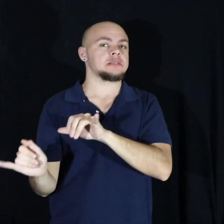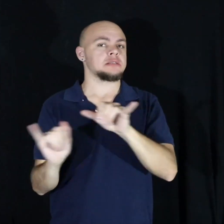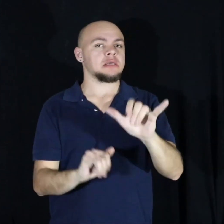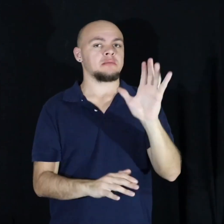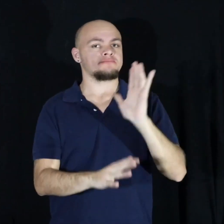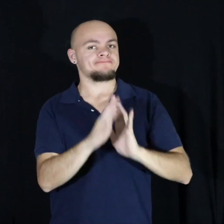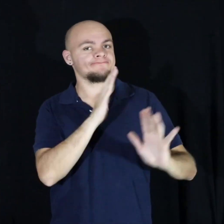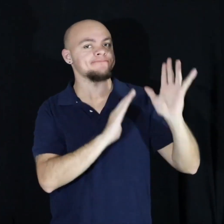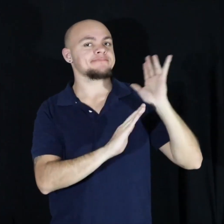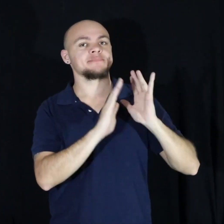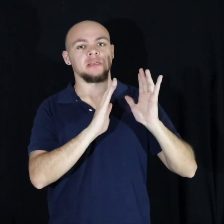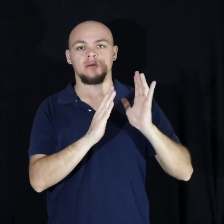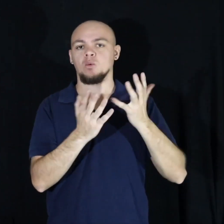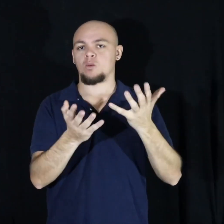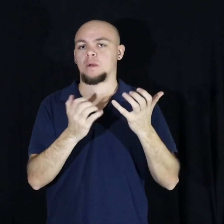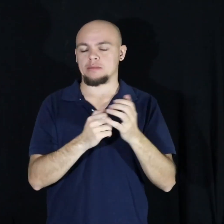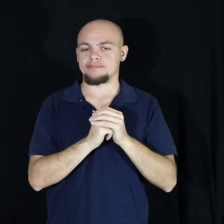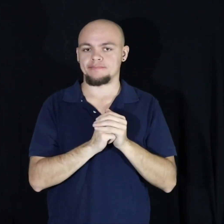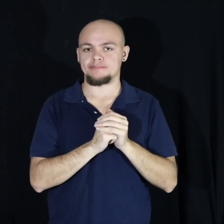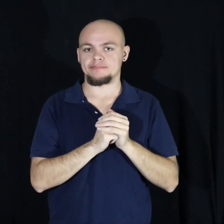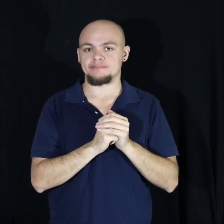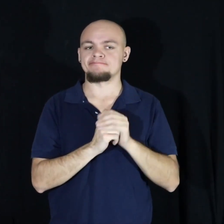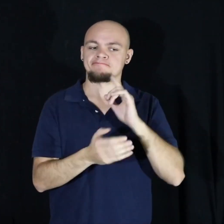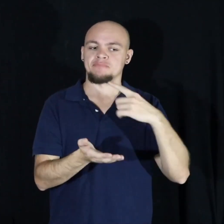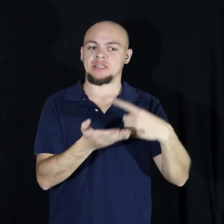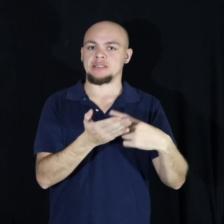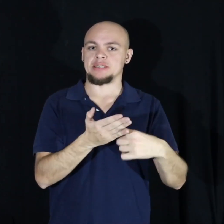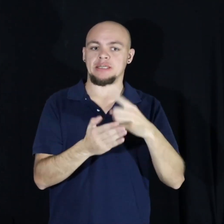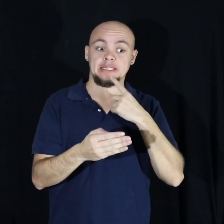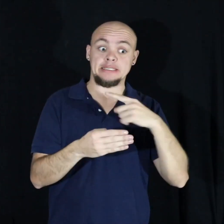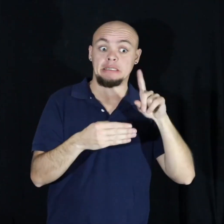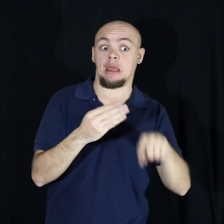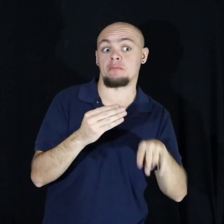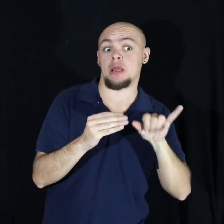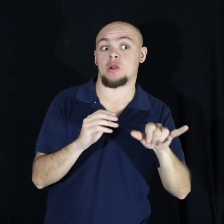ancestors should have asked for when they were told that